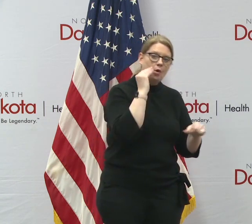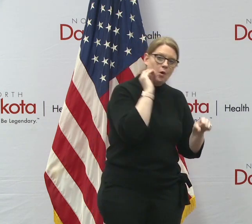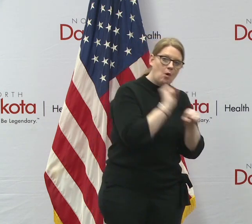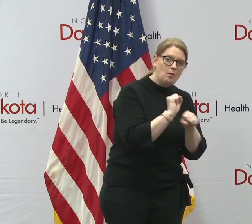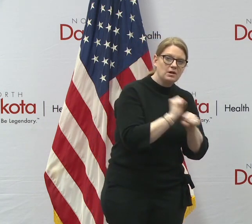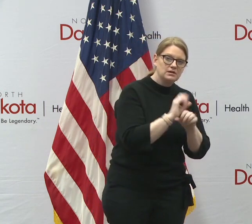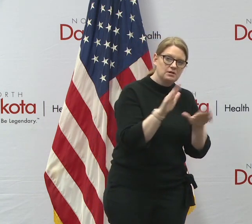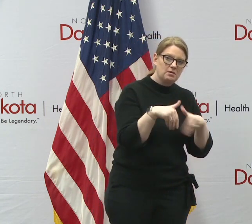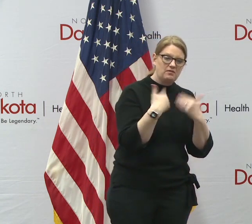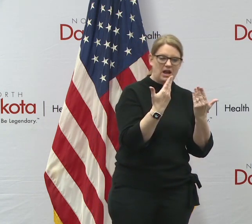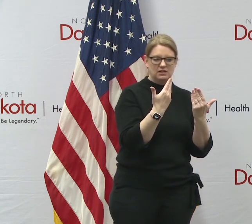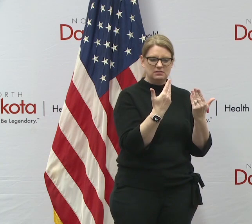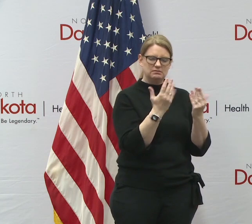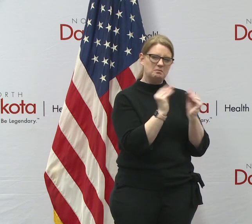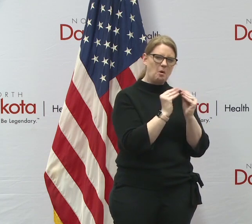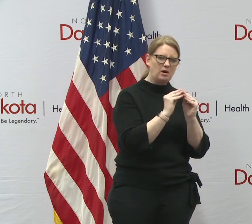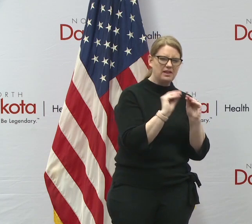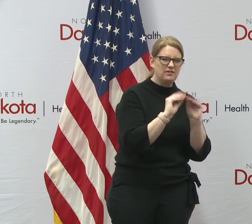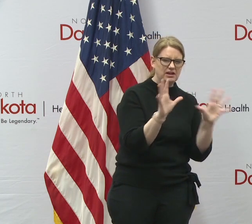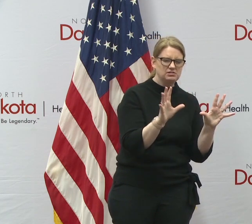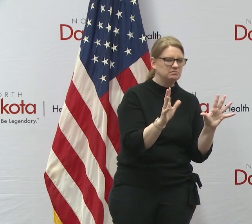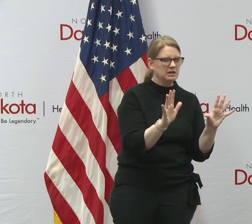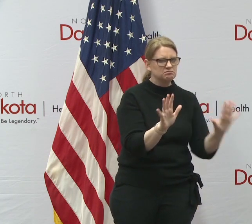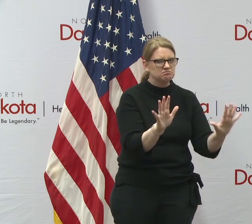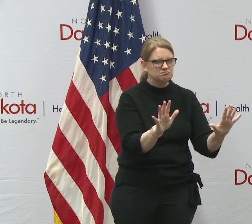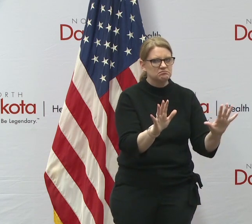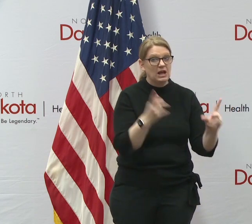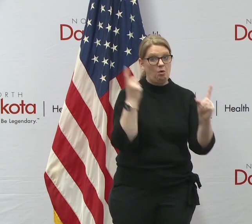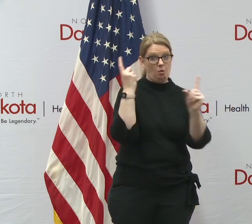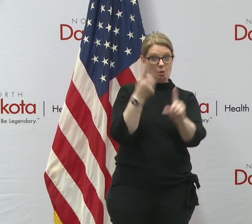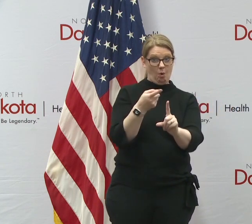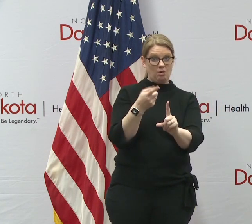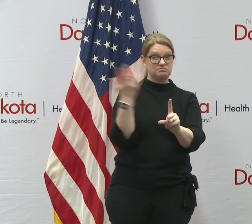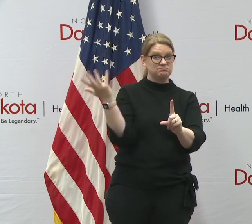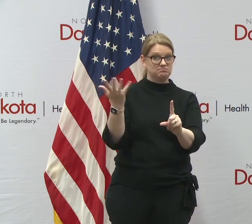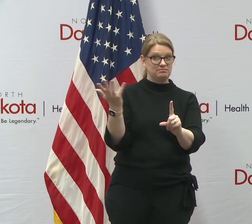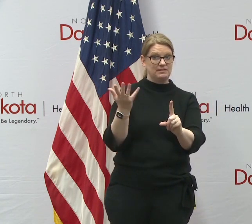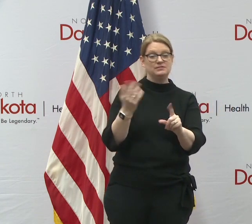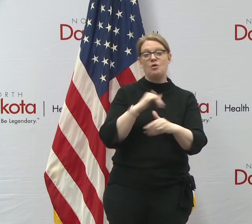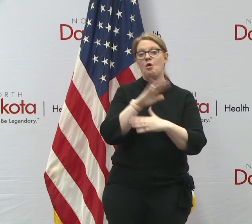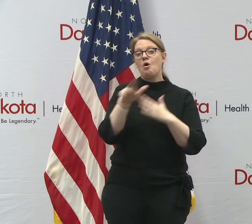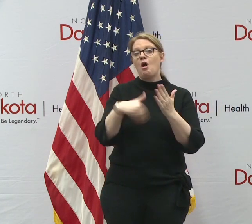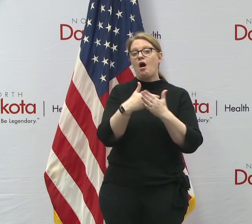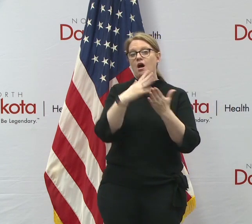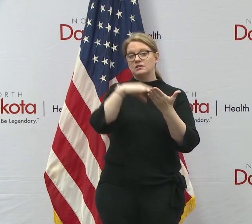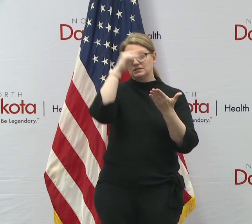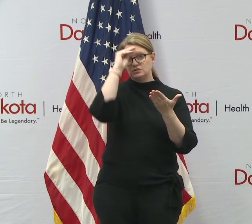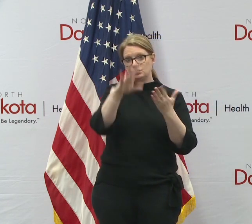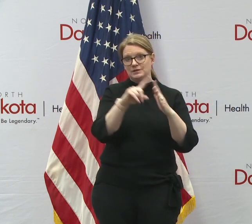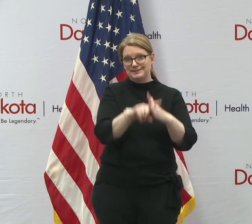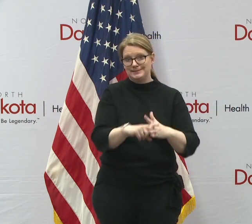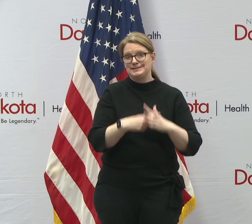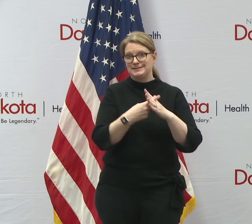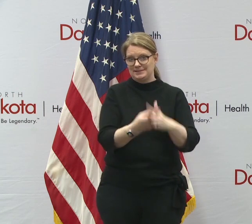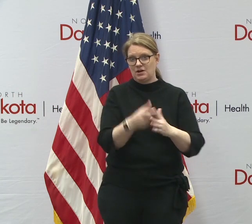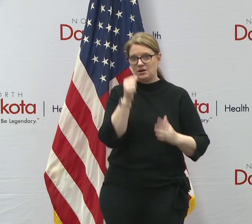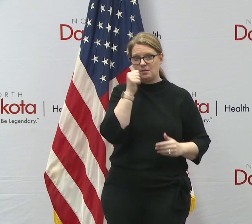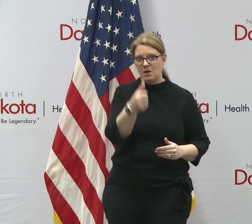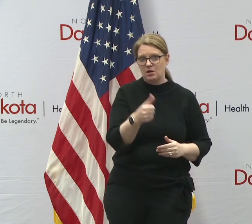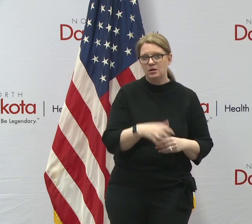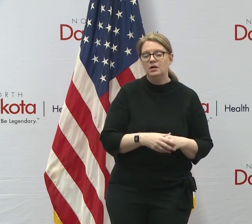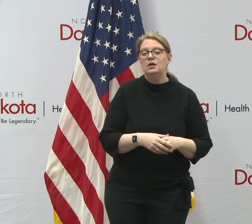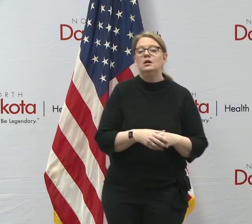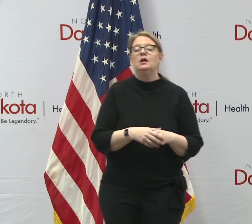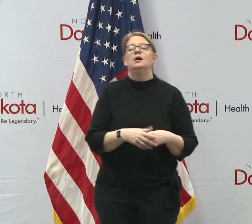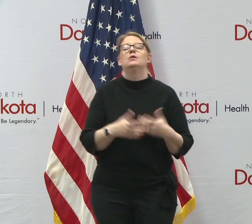clarity, but our goal is to have every student be back tomorrow. And again, I want to thank all of the